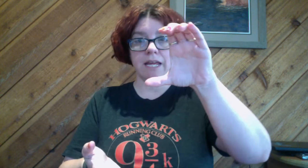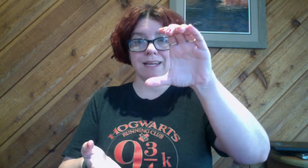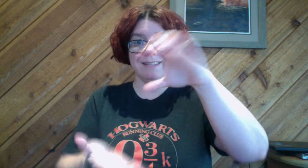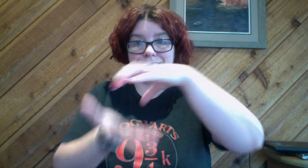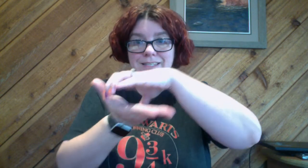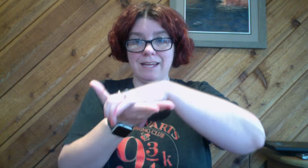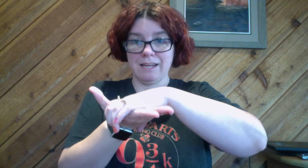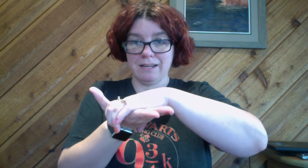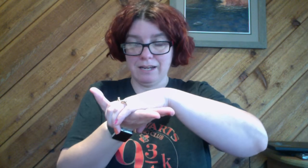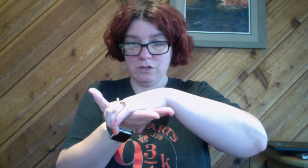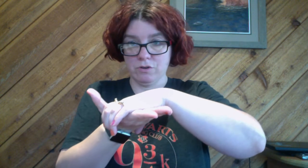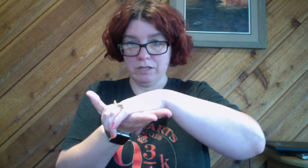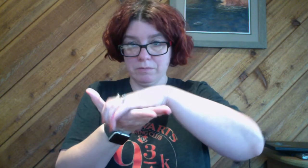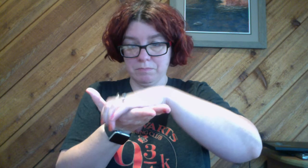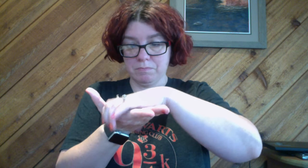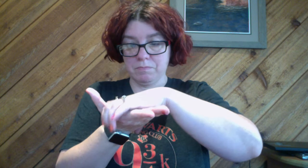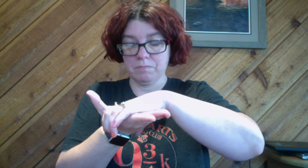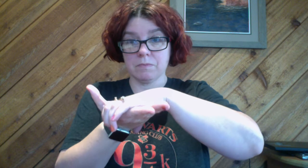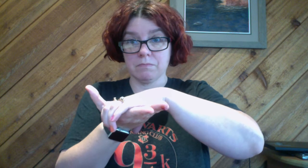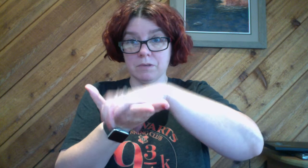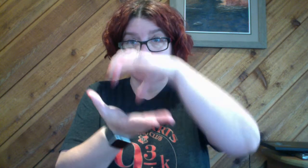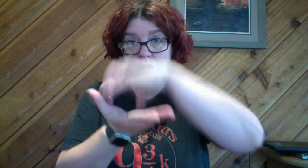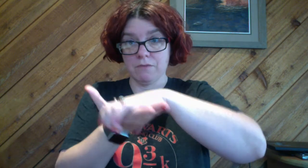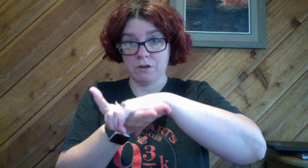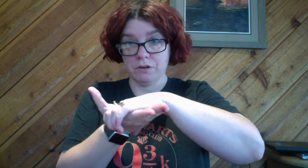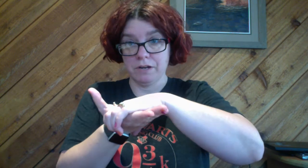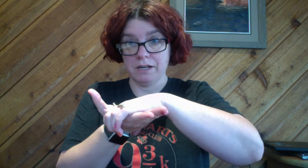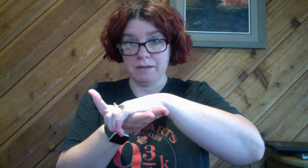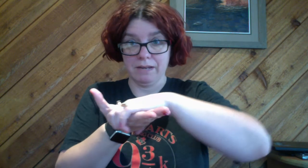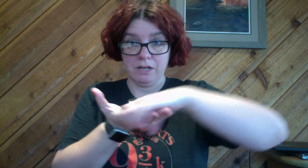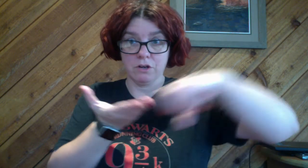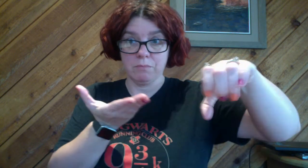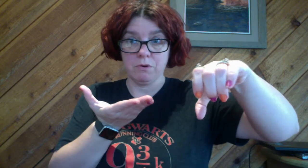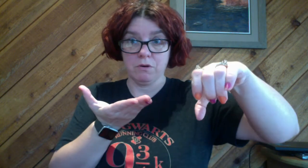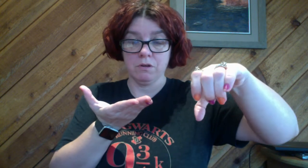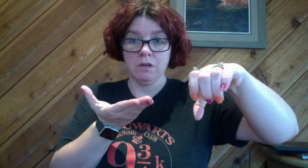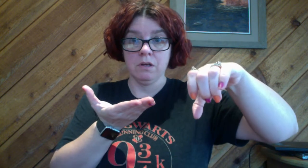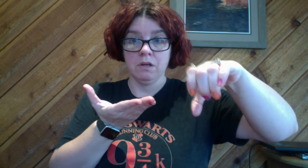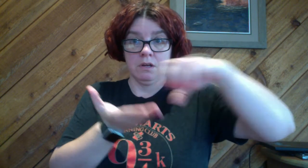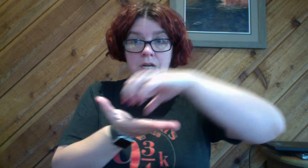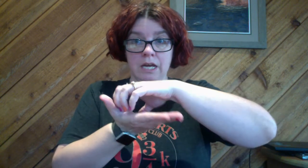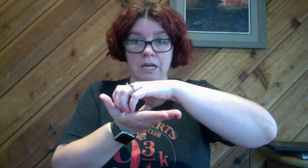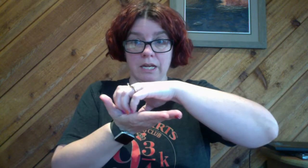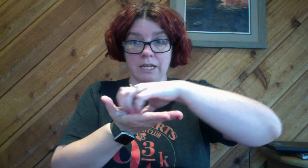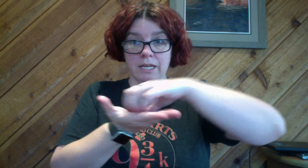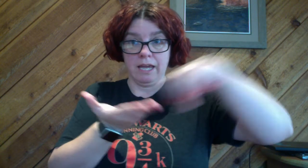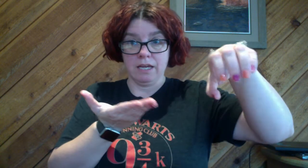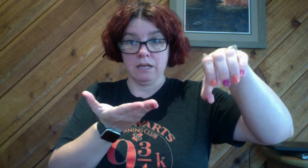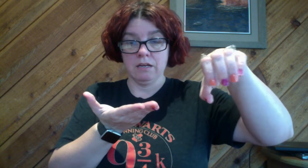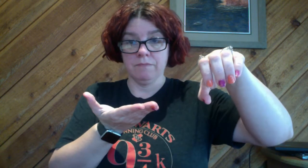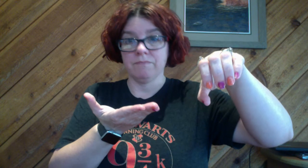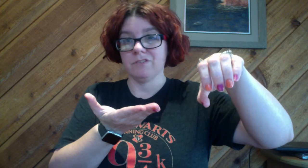a C and you're going to cover your non-dominant hand. You're going to pull. Cake. Just